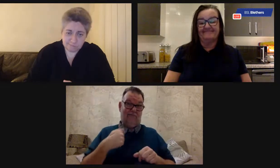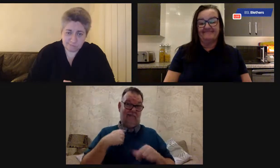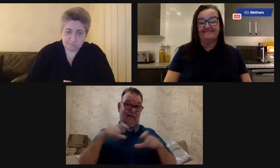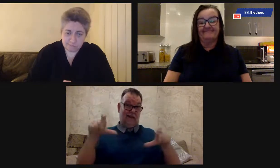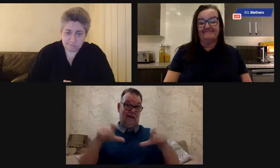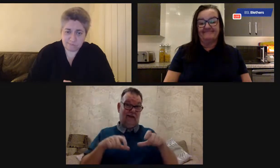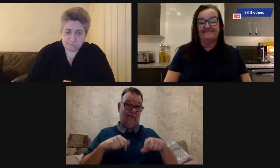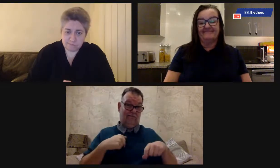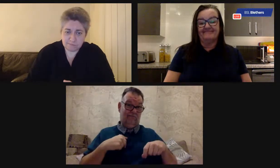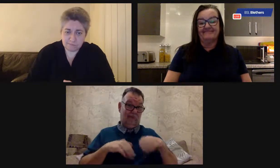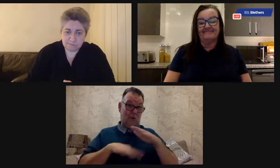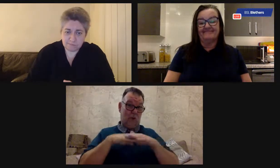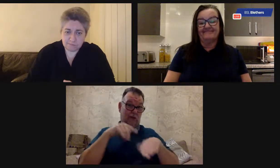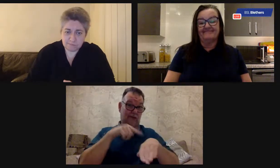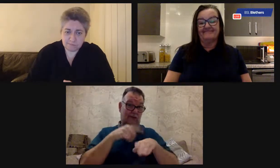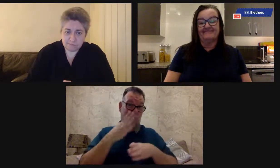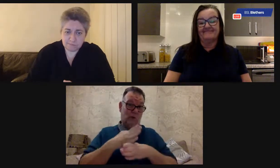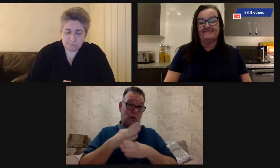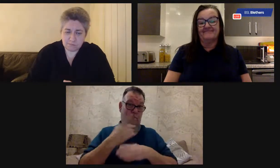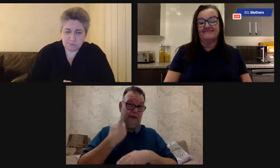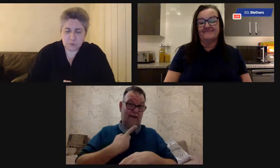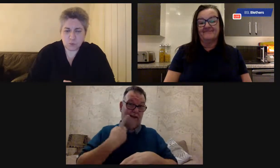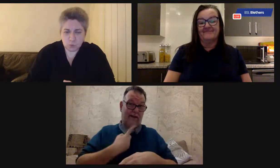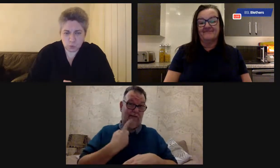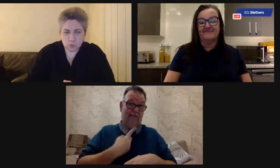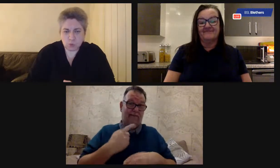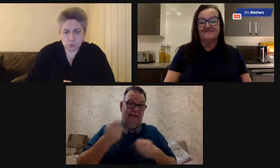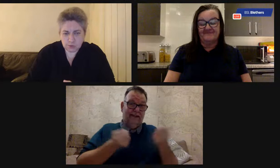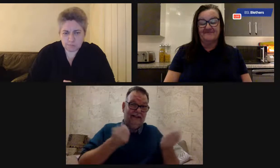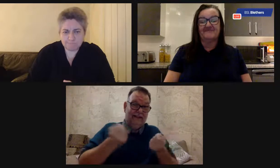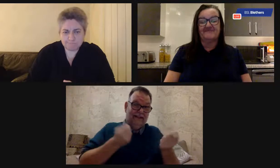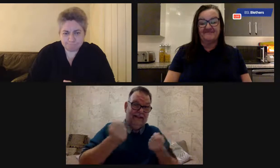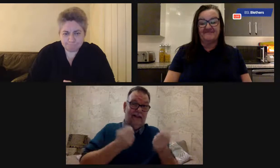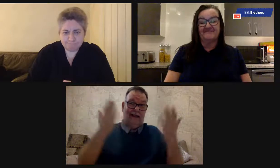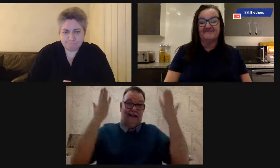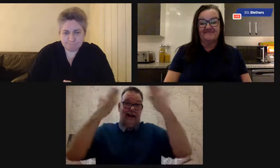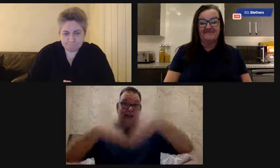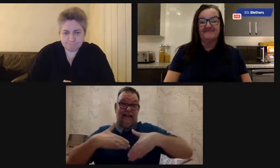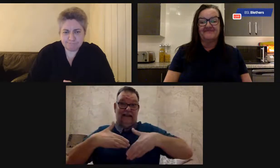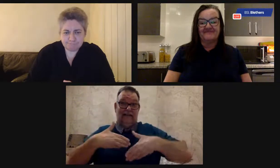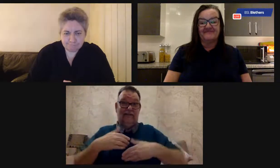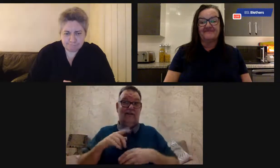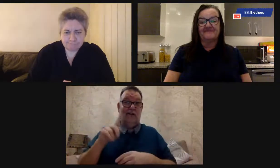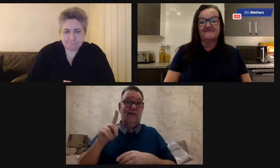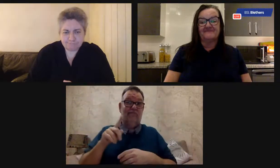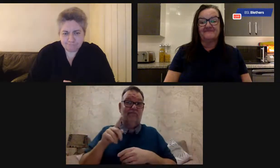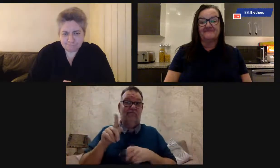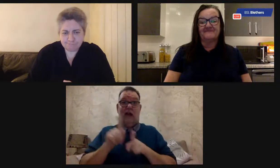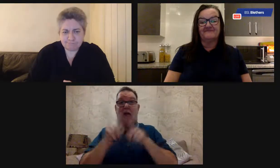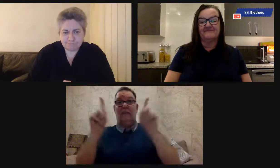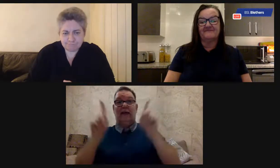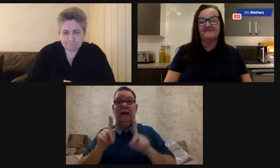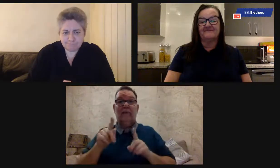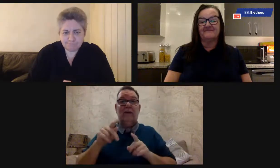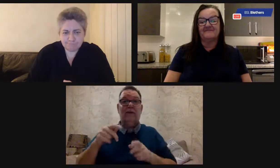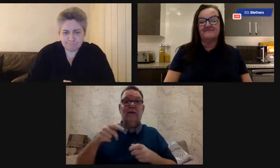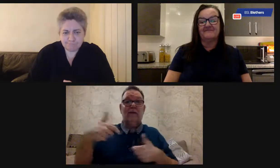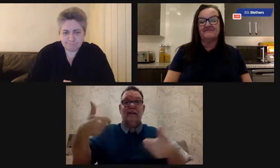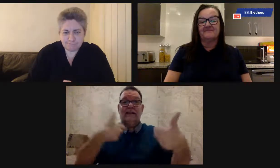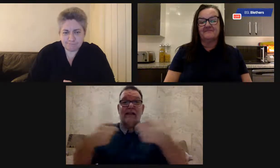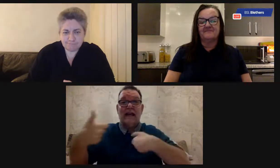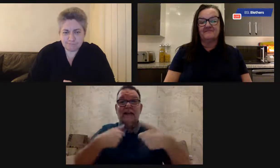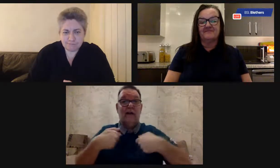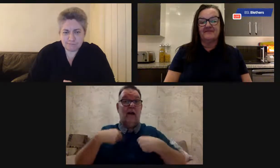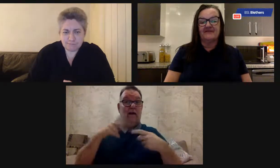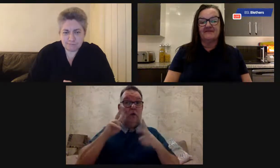do, organise, and even although it's just once a year, because we do work as well. I work part time,